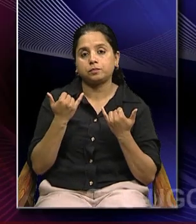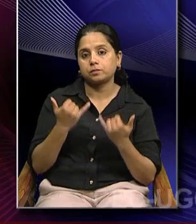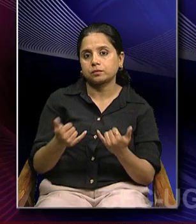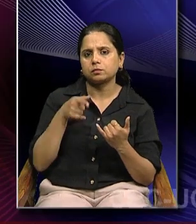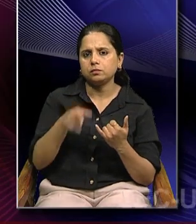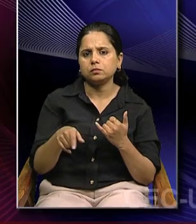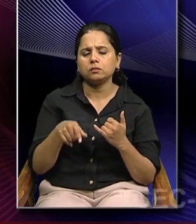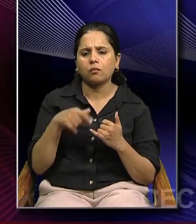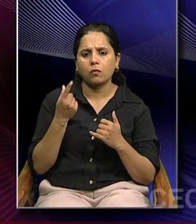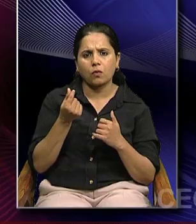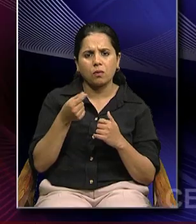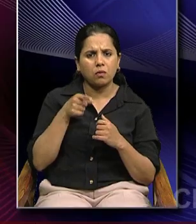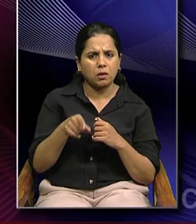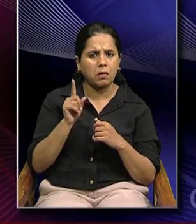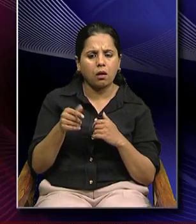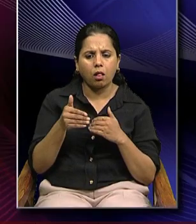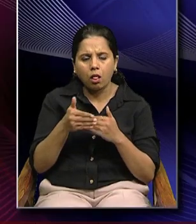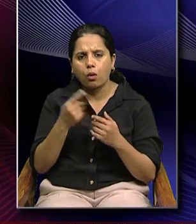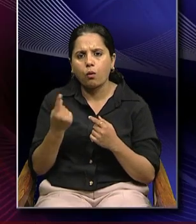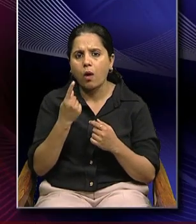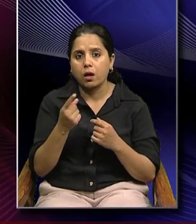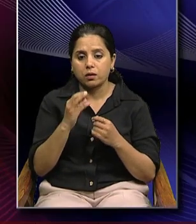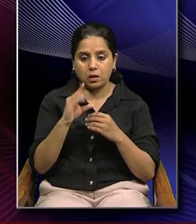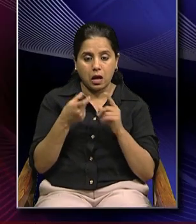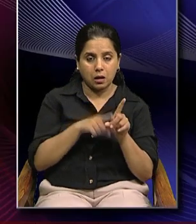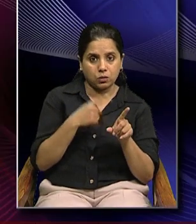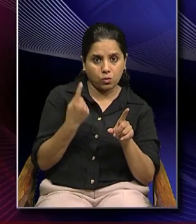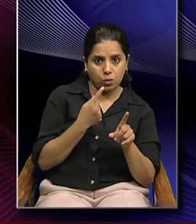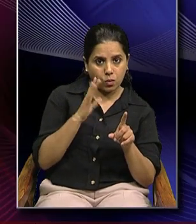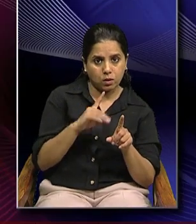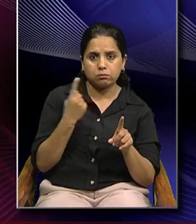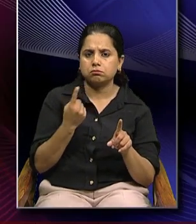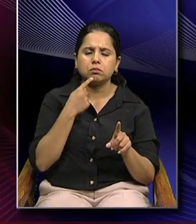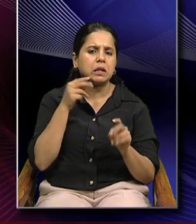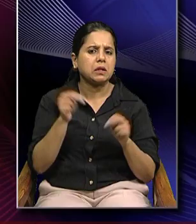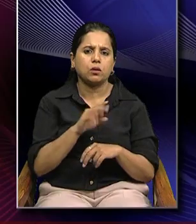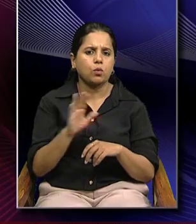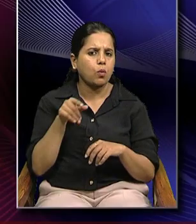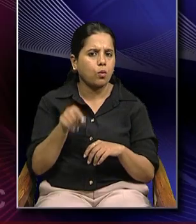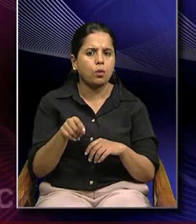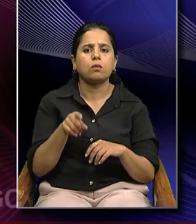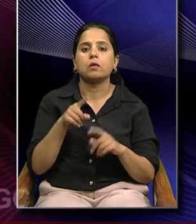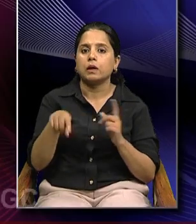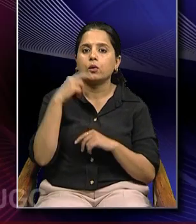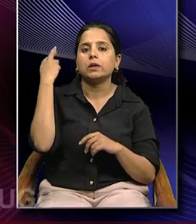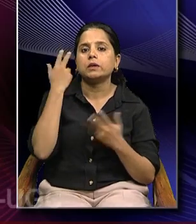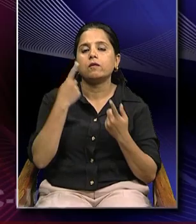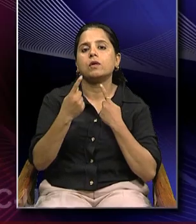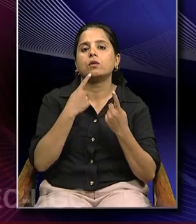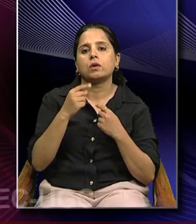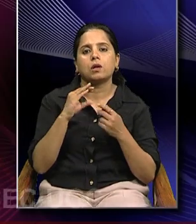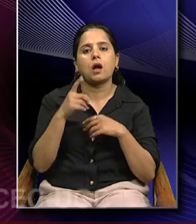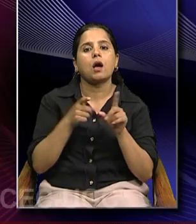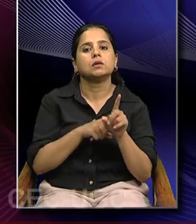no more the cost is no more confined to one currency, to single currency. That is why we talk about